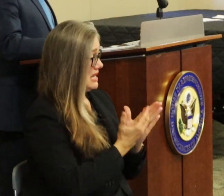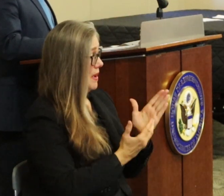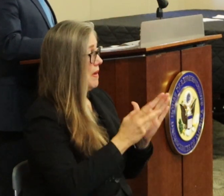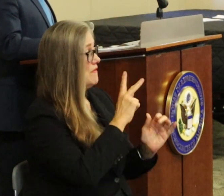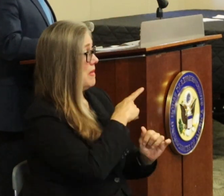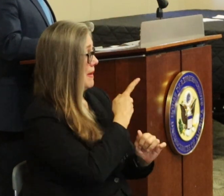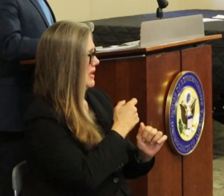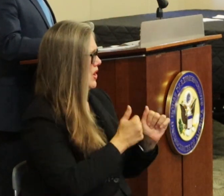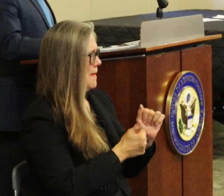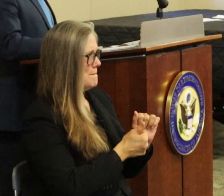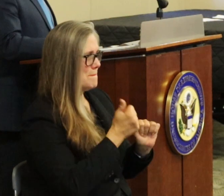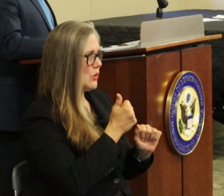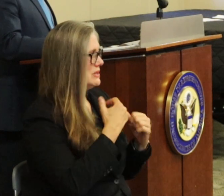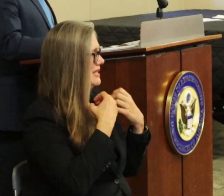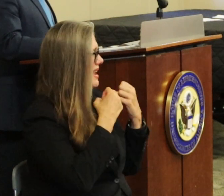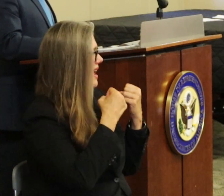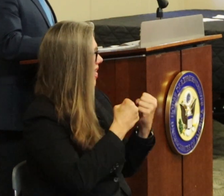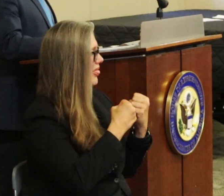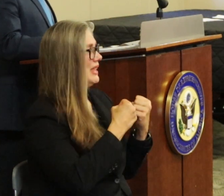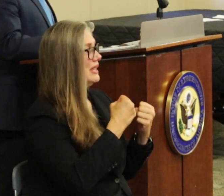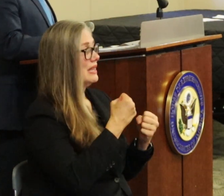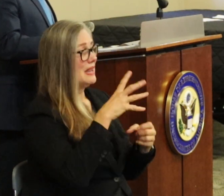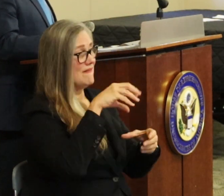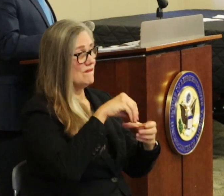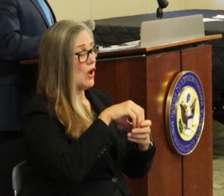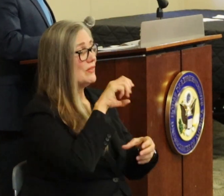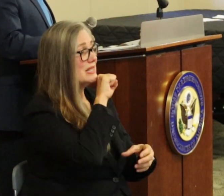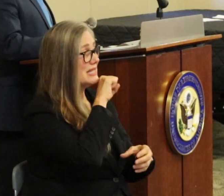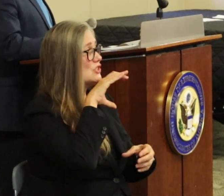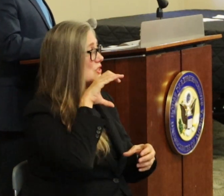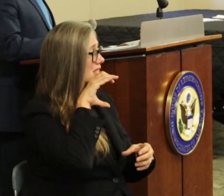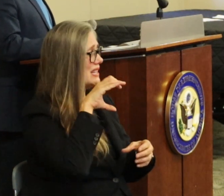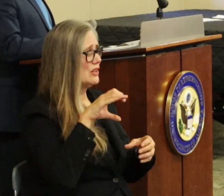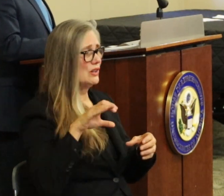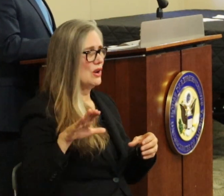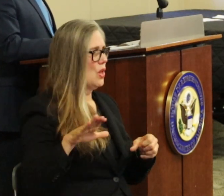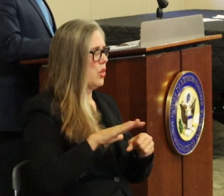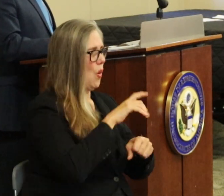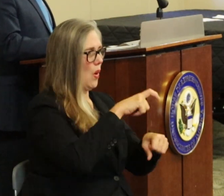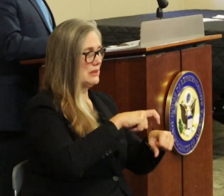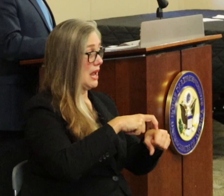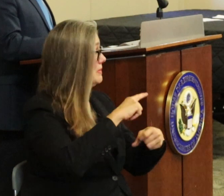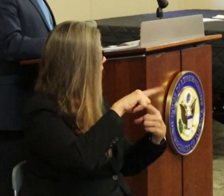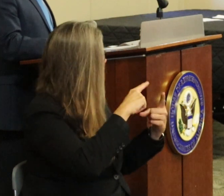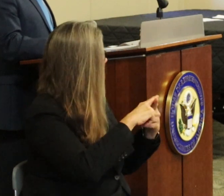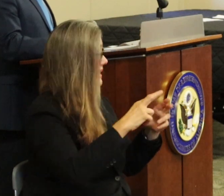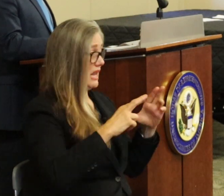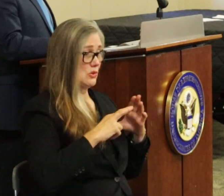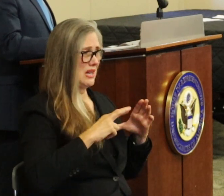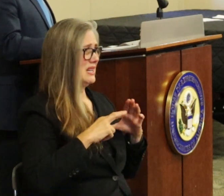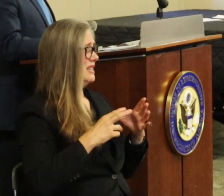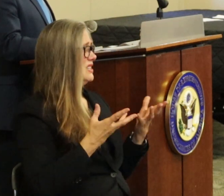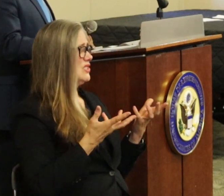that have been involved with the senior center that we've had in Orchid the entire time I've been there. These are people that after they retire, they don't want to